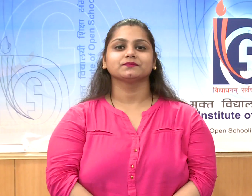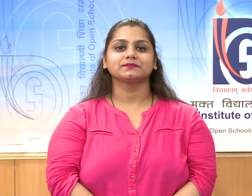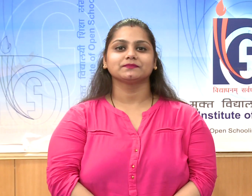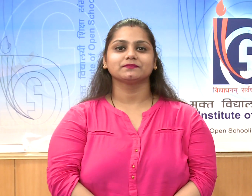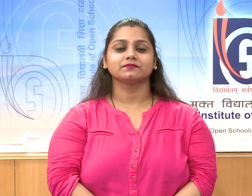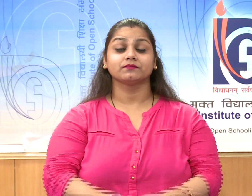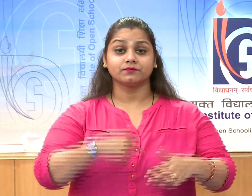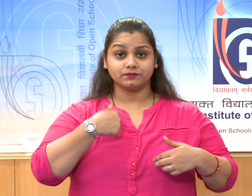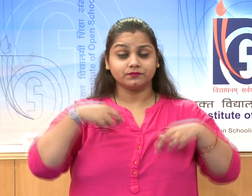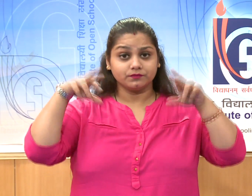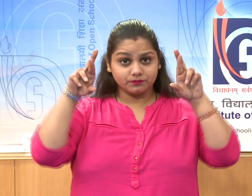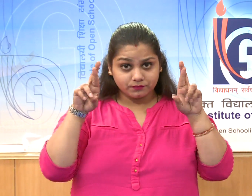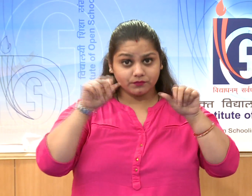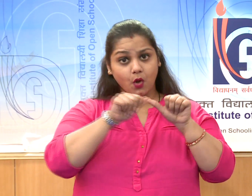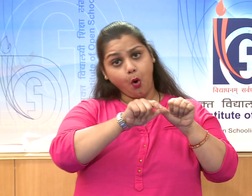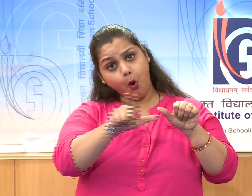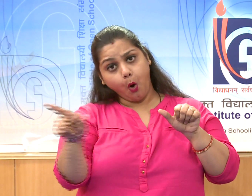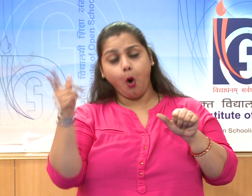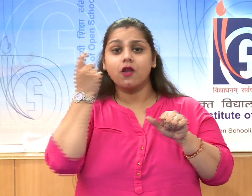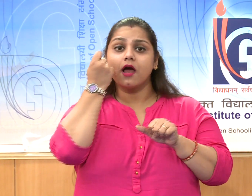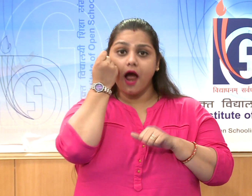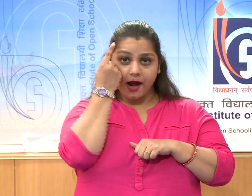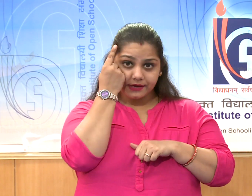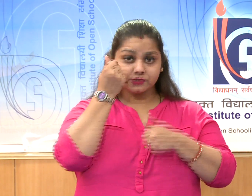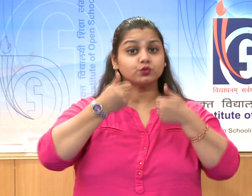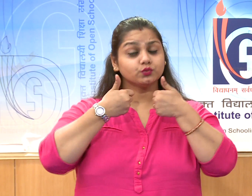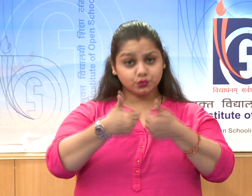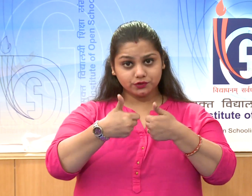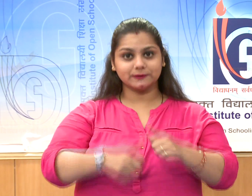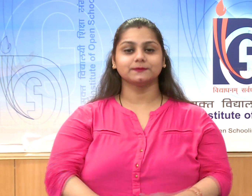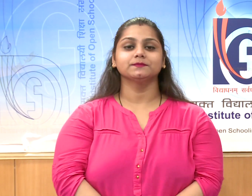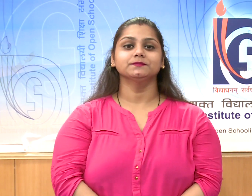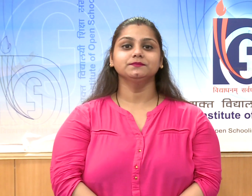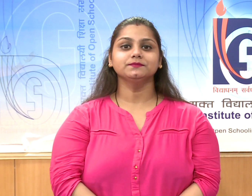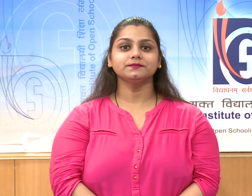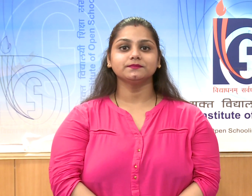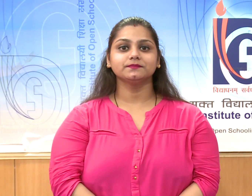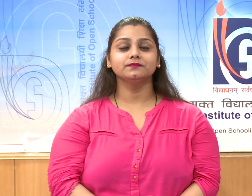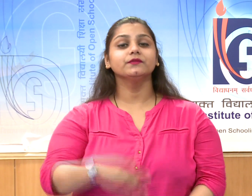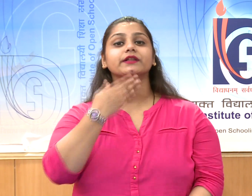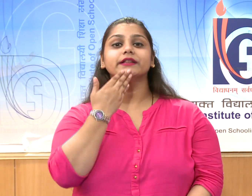I hope you have understood this well. Thank you for watching.